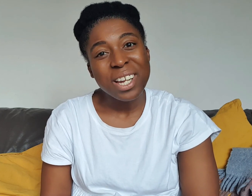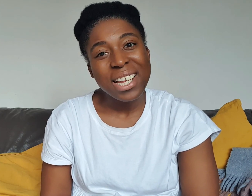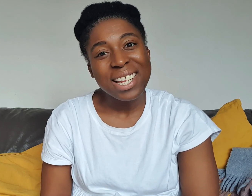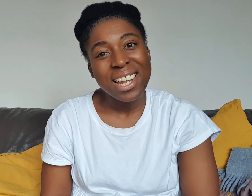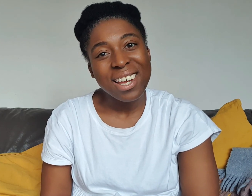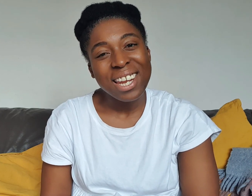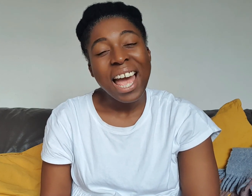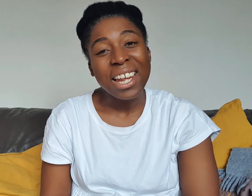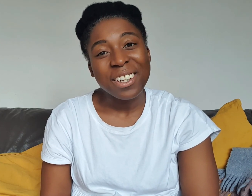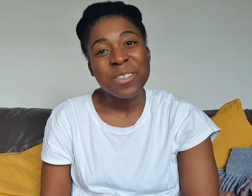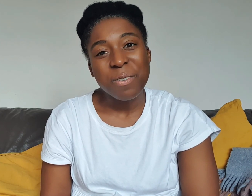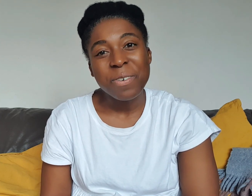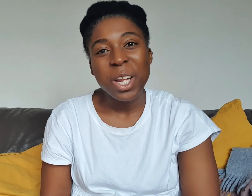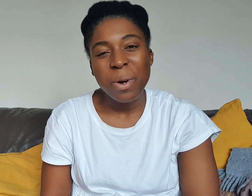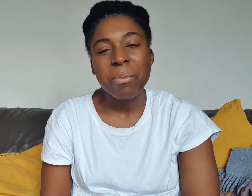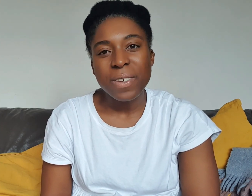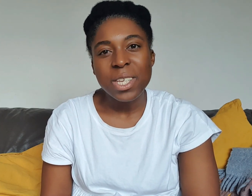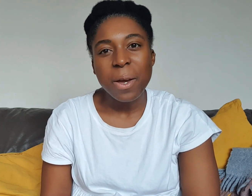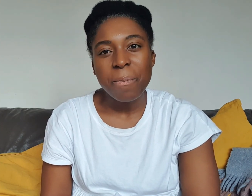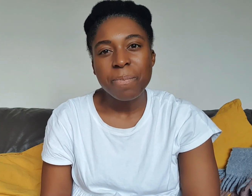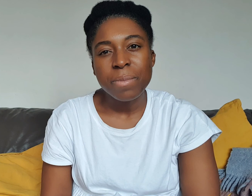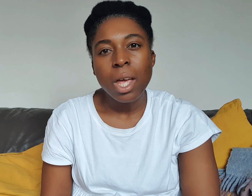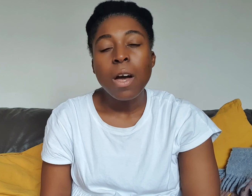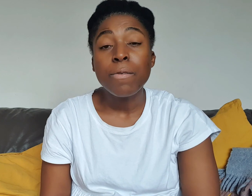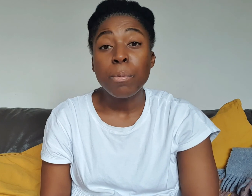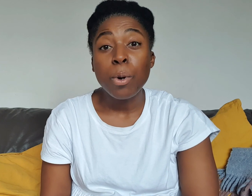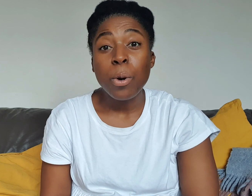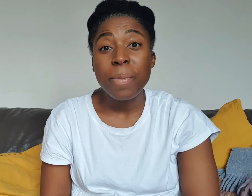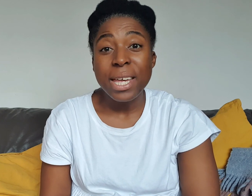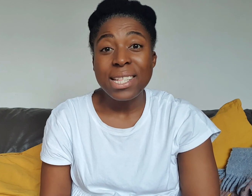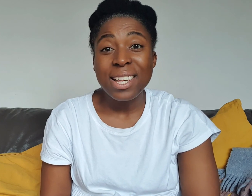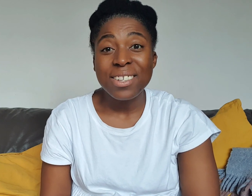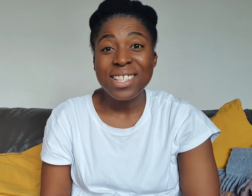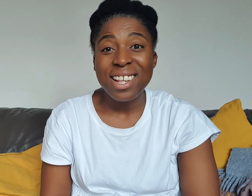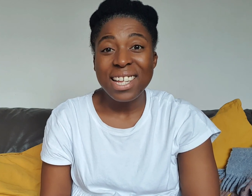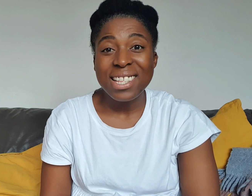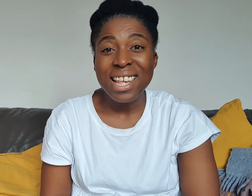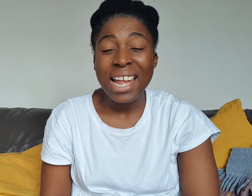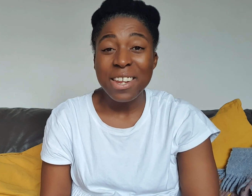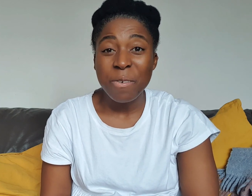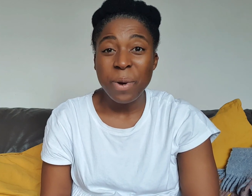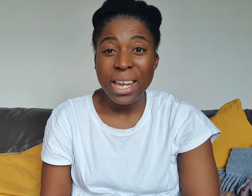like to learn, and I'll do a follow-up video. For more BSL signs and deaf awareness